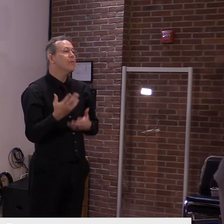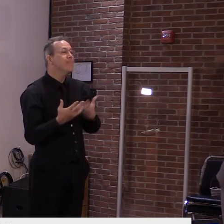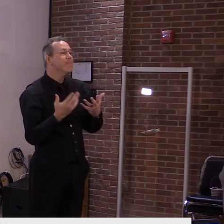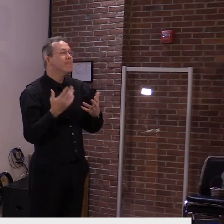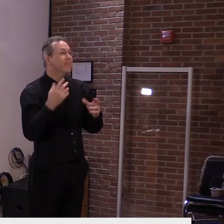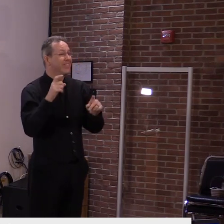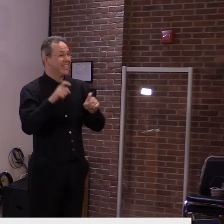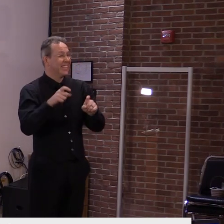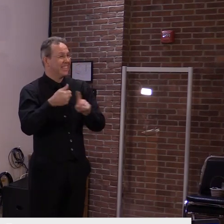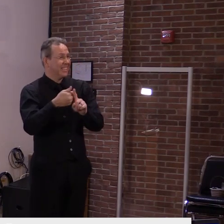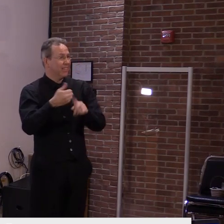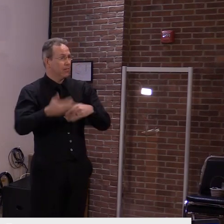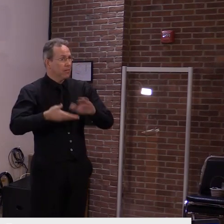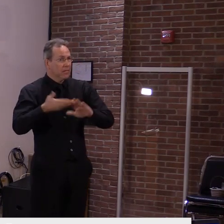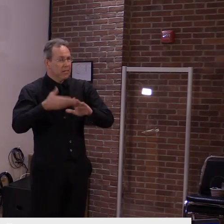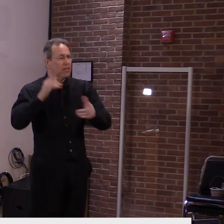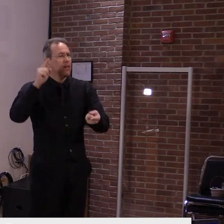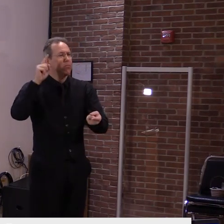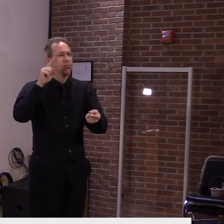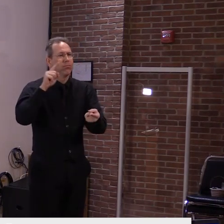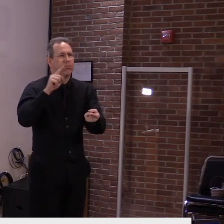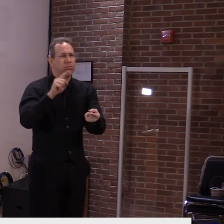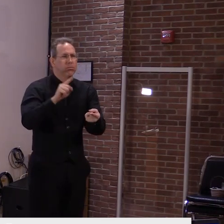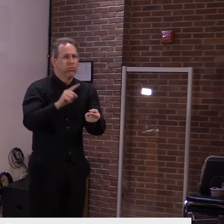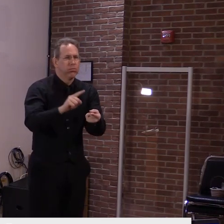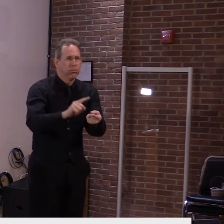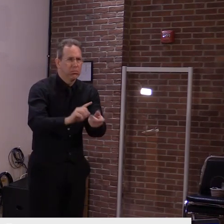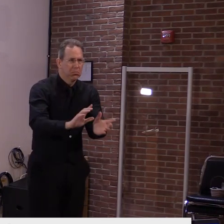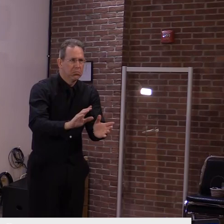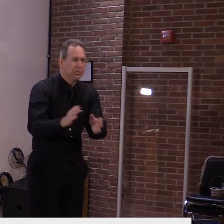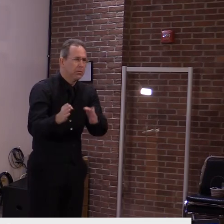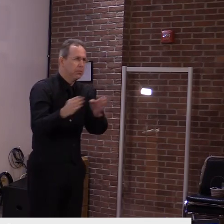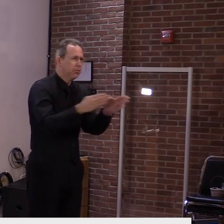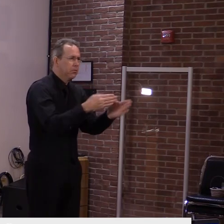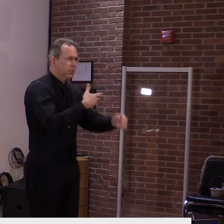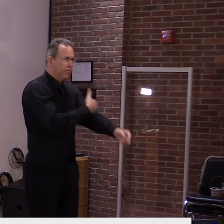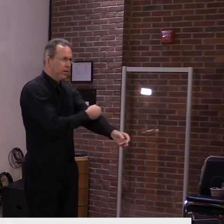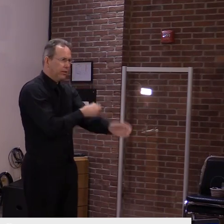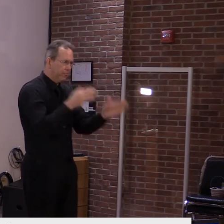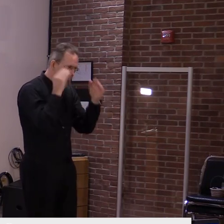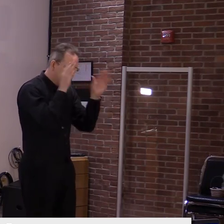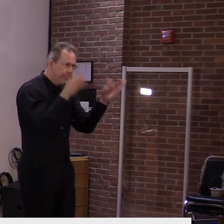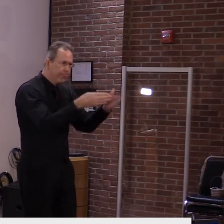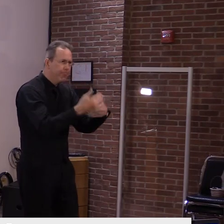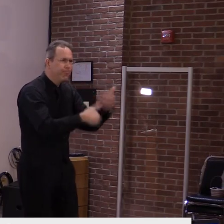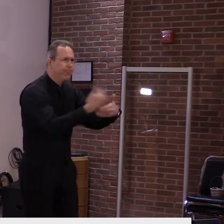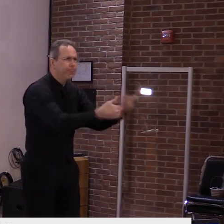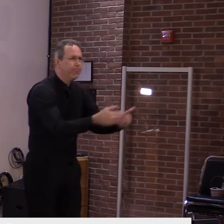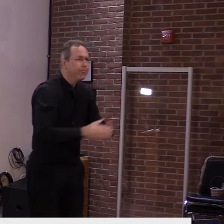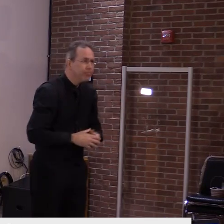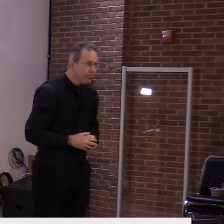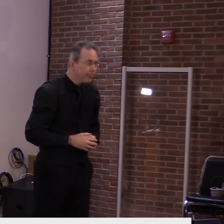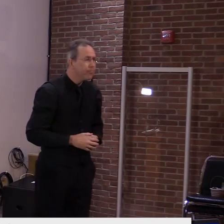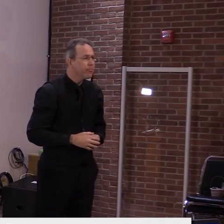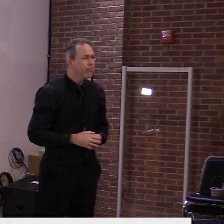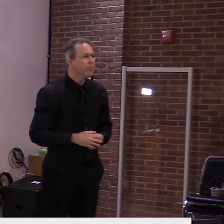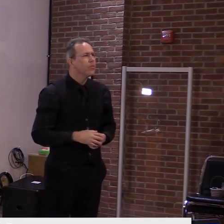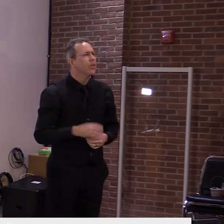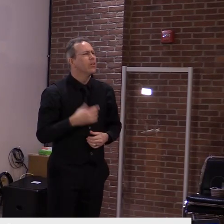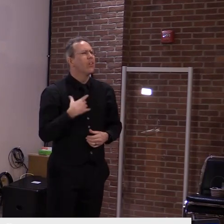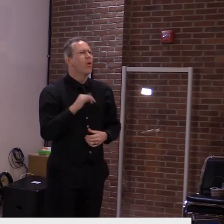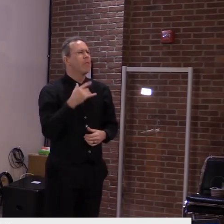in time where the virus will just be around but won't be having this epidemic level of impact on a